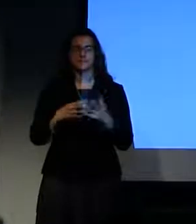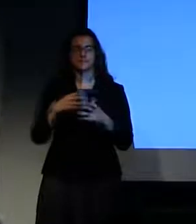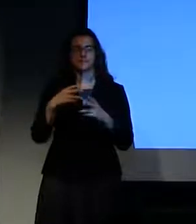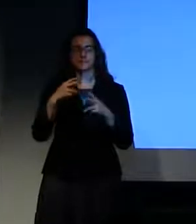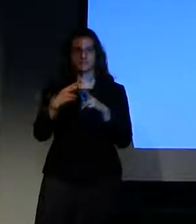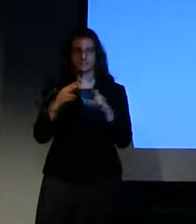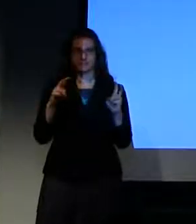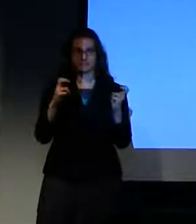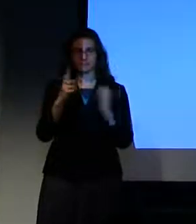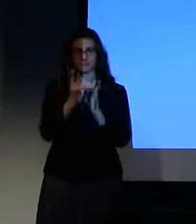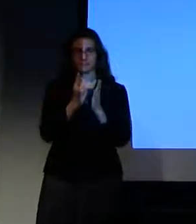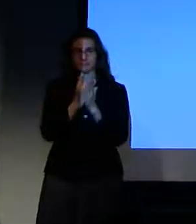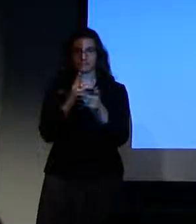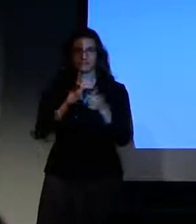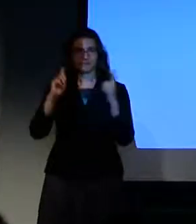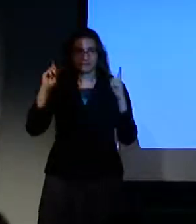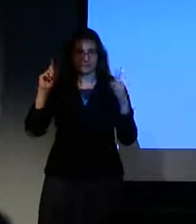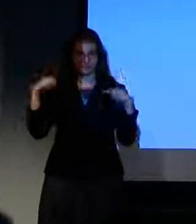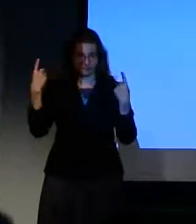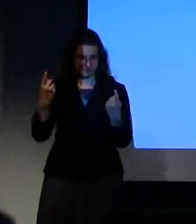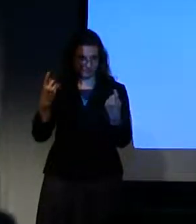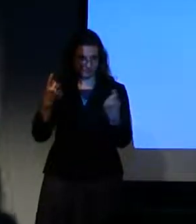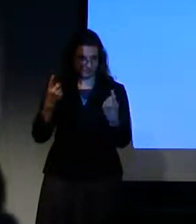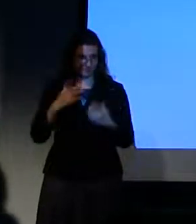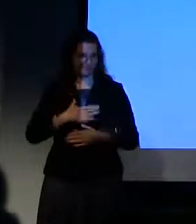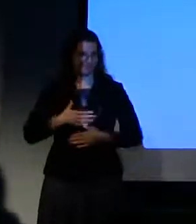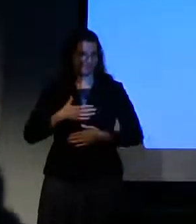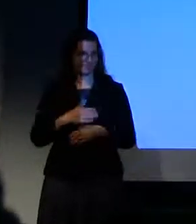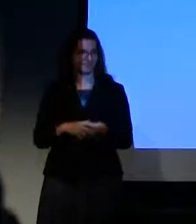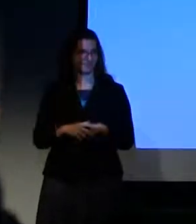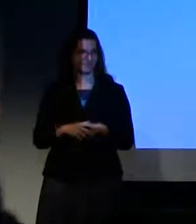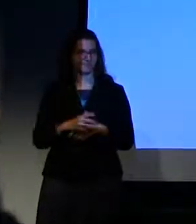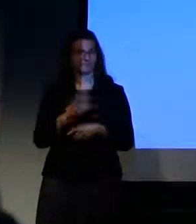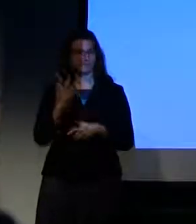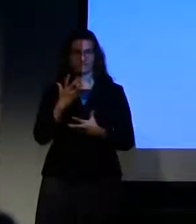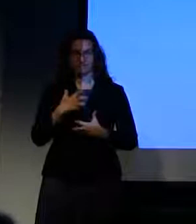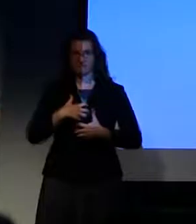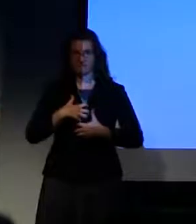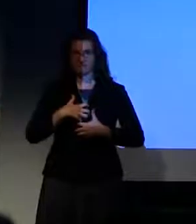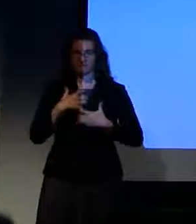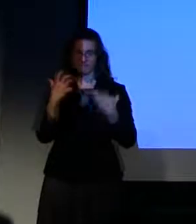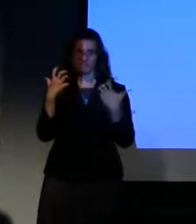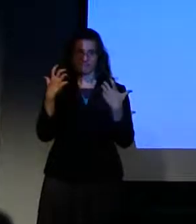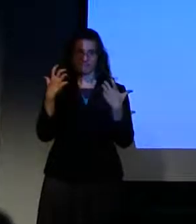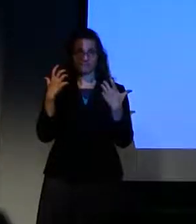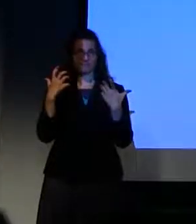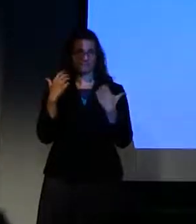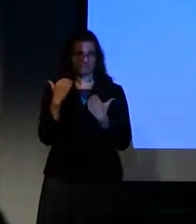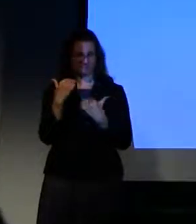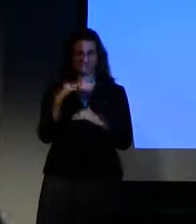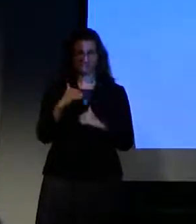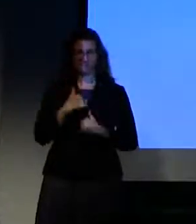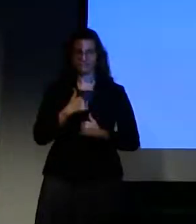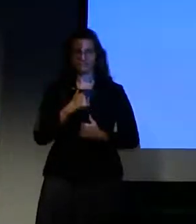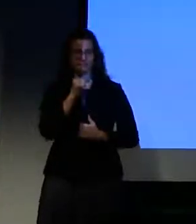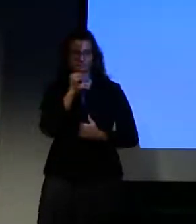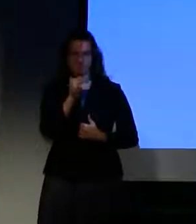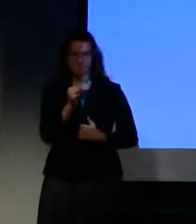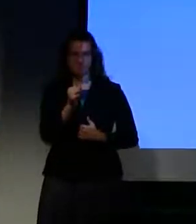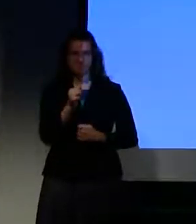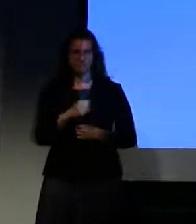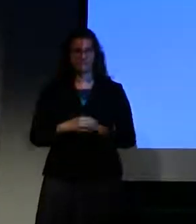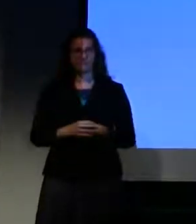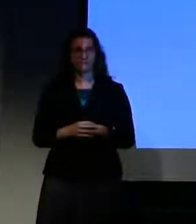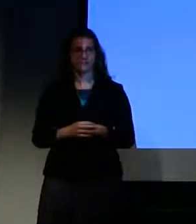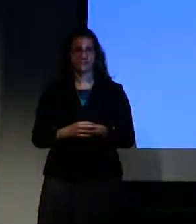1 hour to madness and joy. O furious, O confine me not.